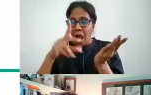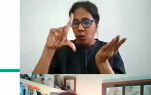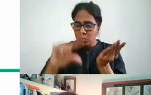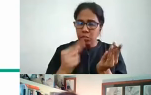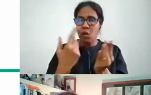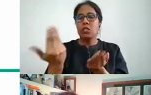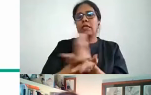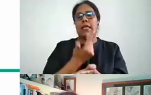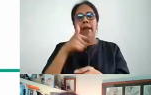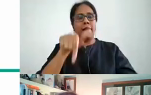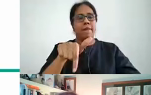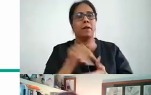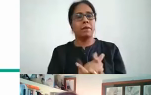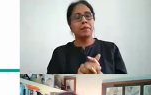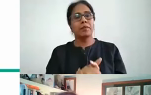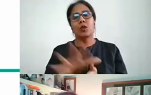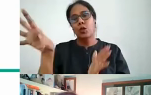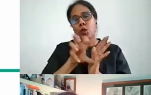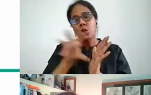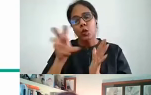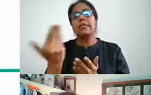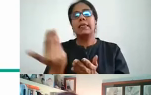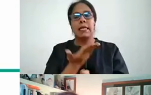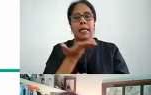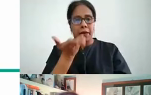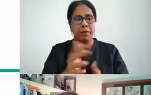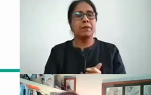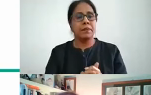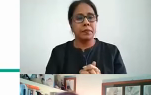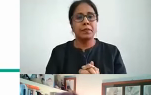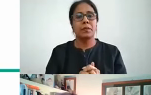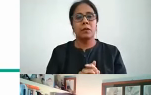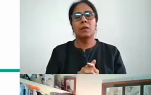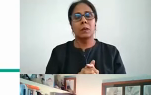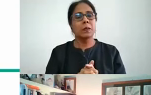access point power consumption, as mentioned earlier.